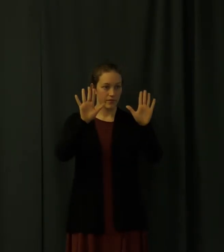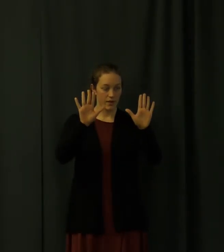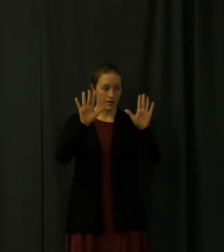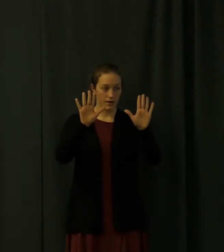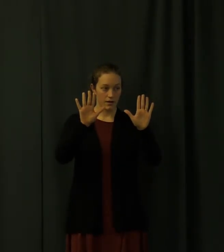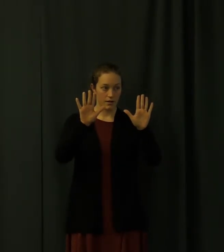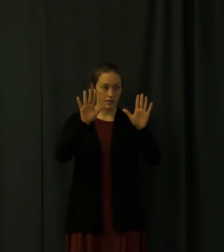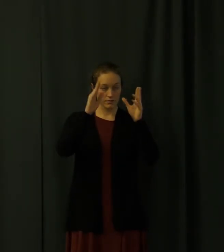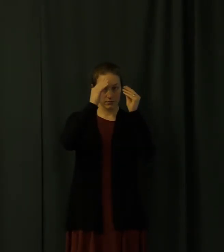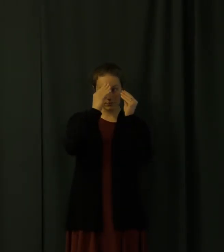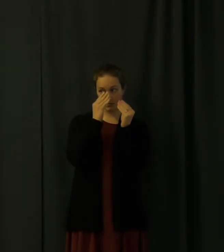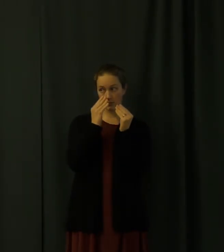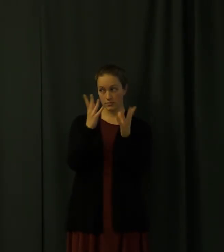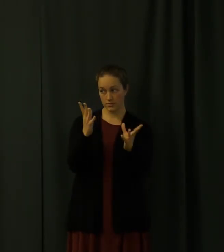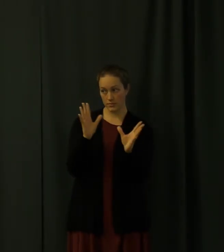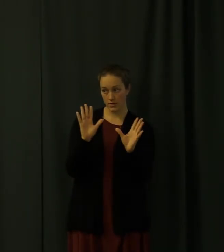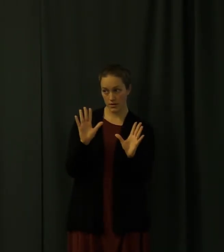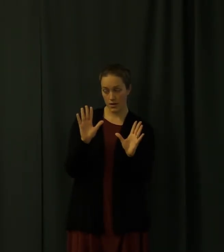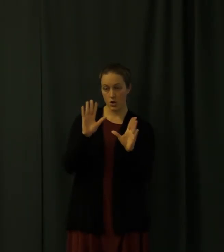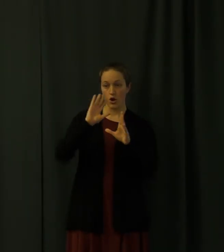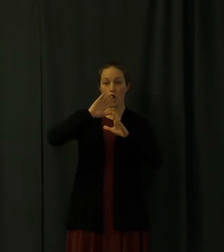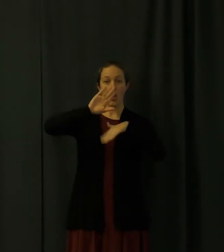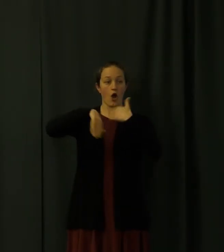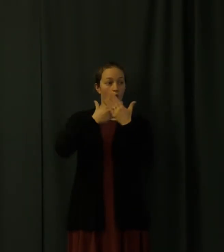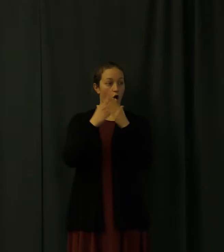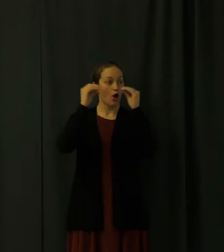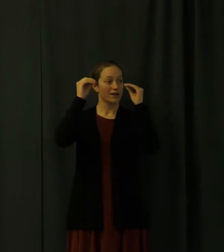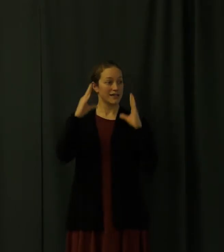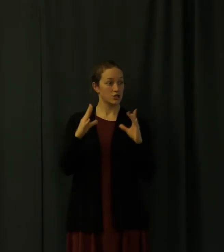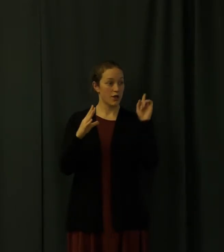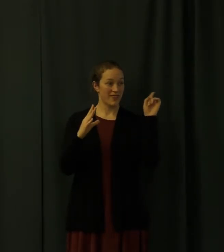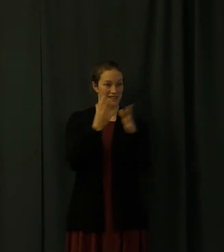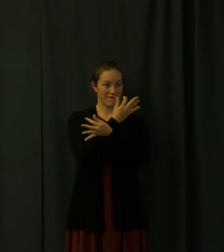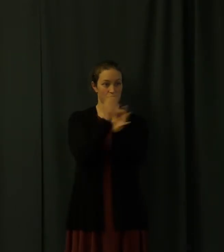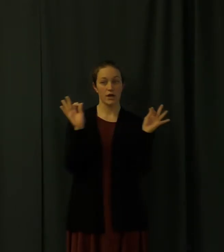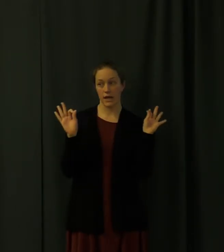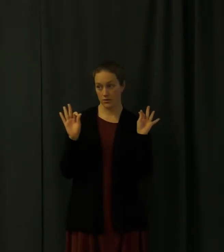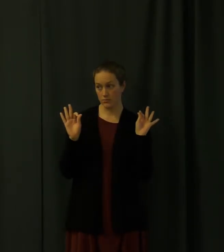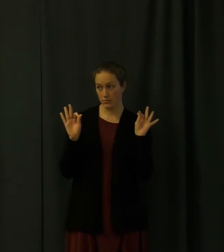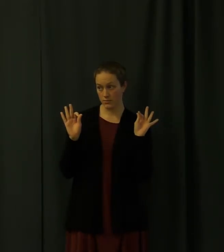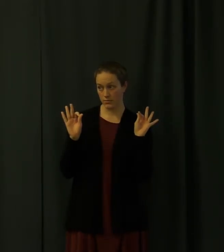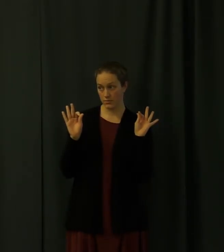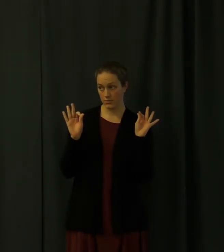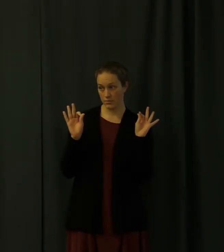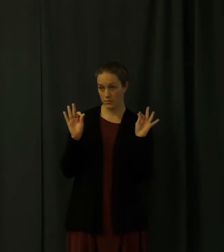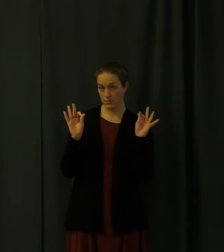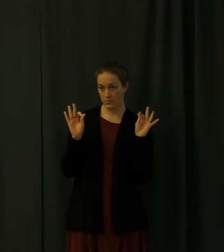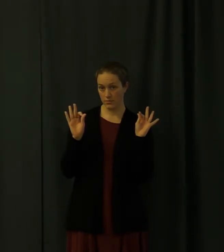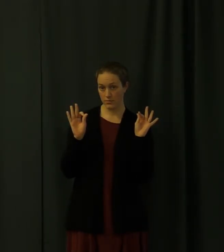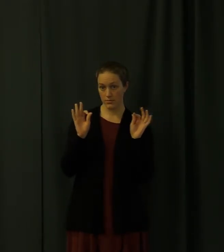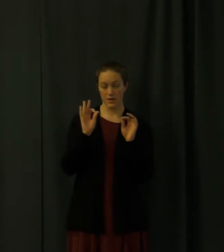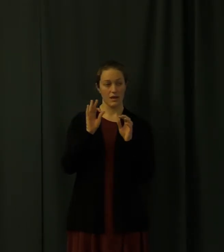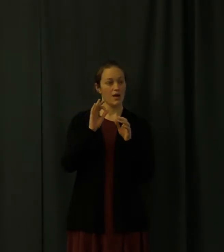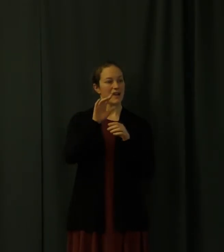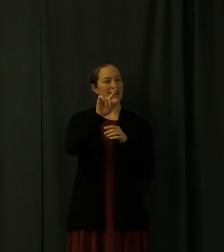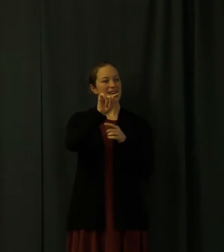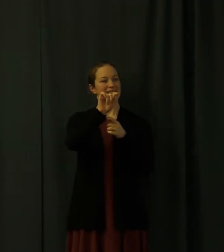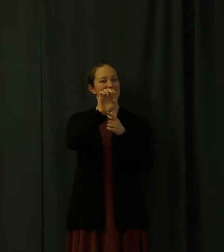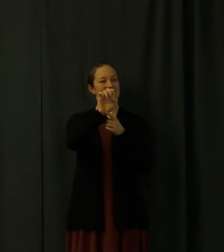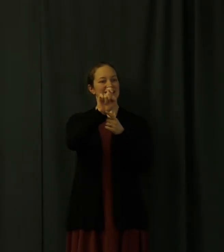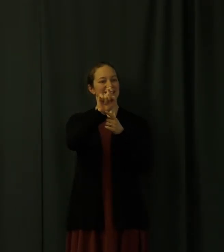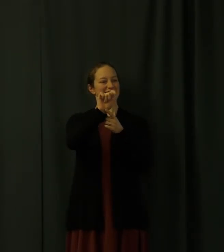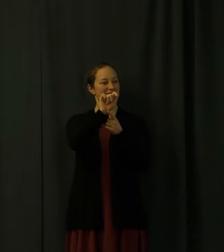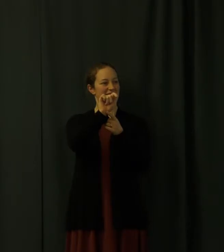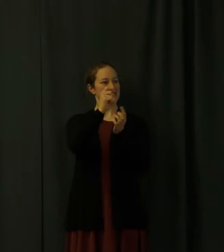by saying this. All teachers get this for free. Okay? It's Text Help is the website that